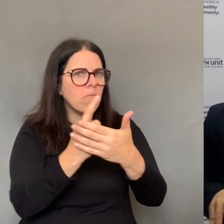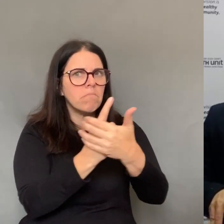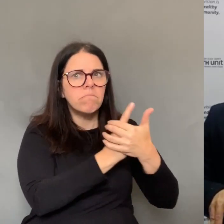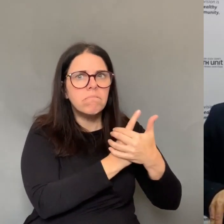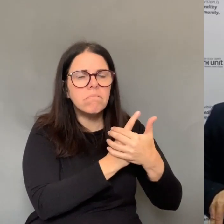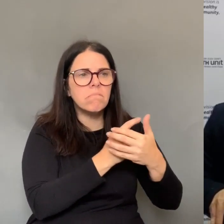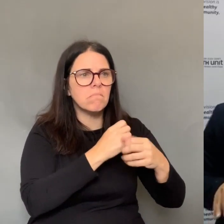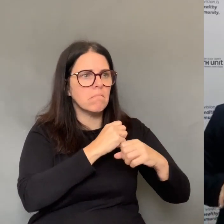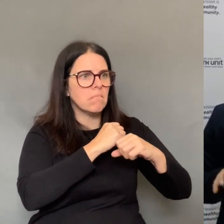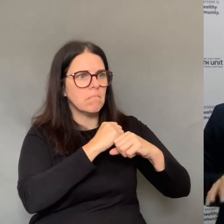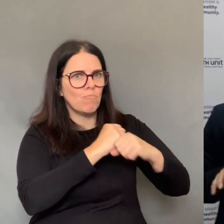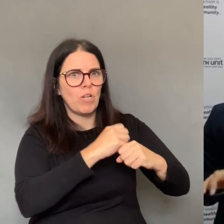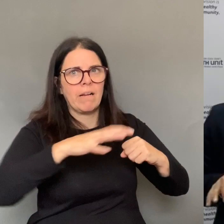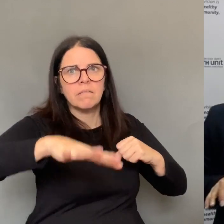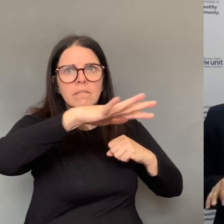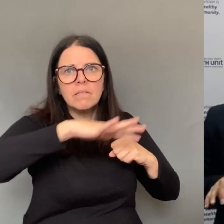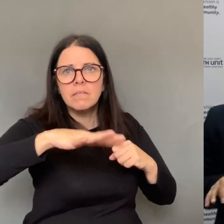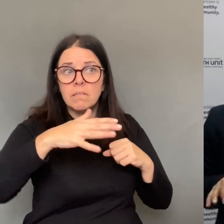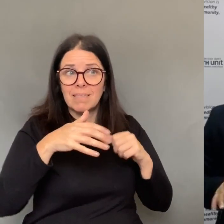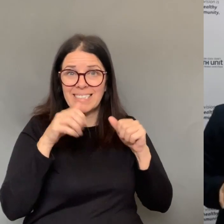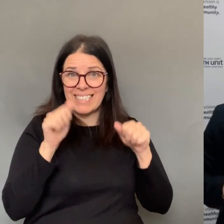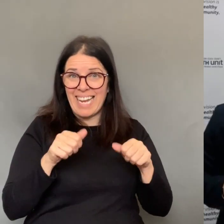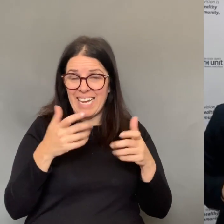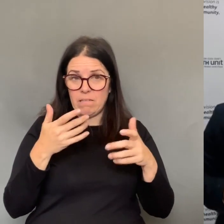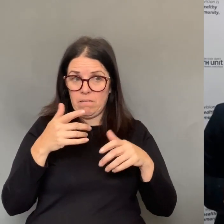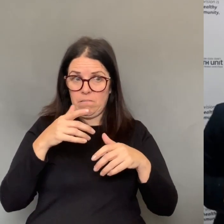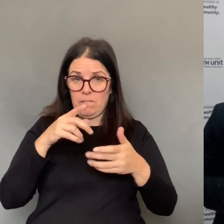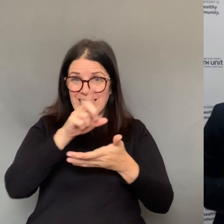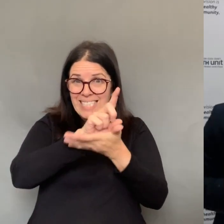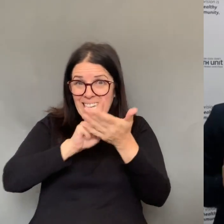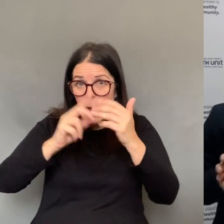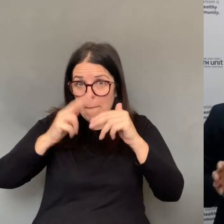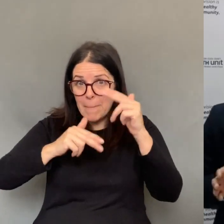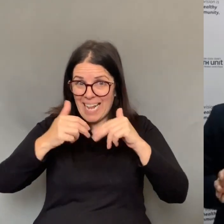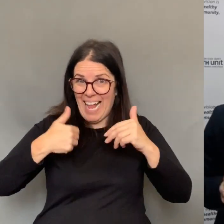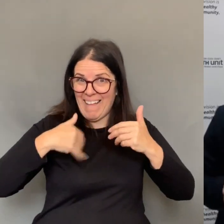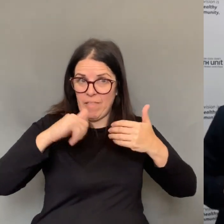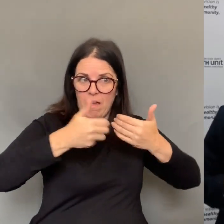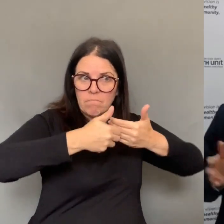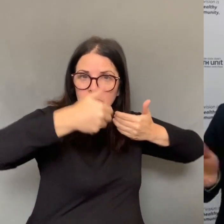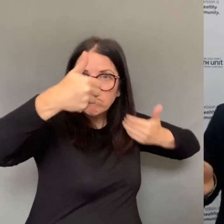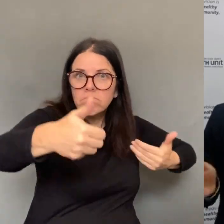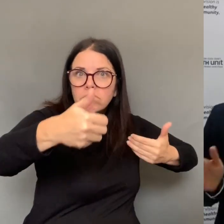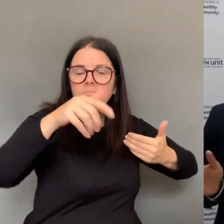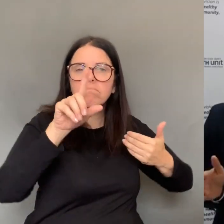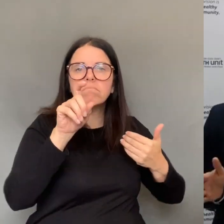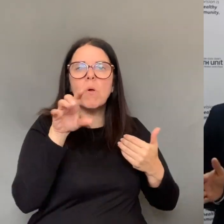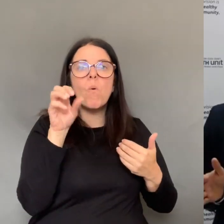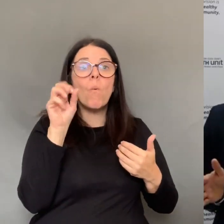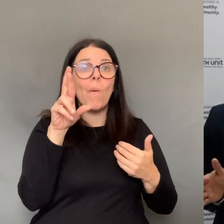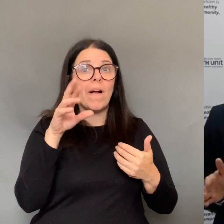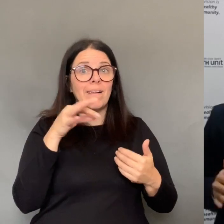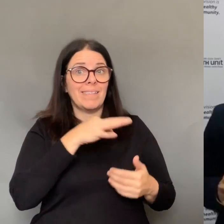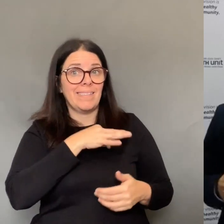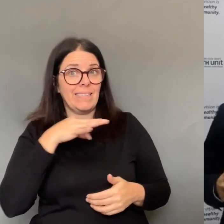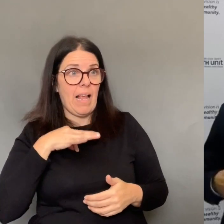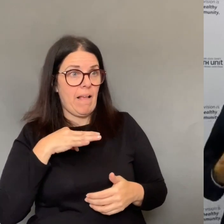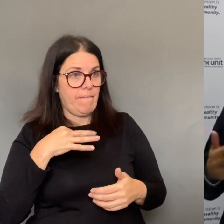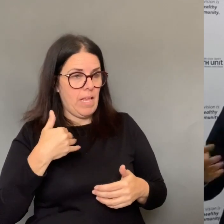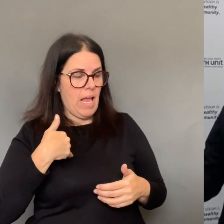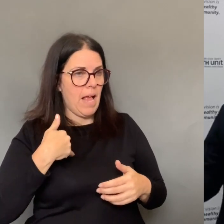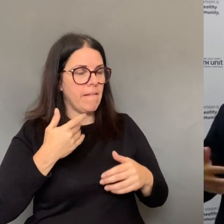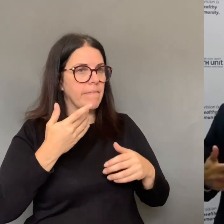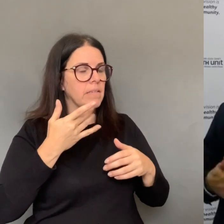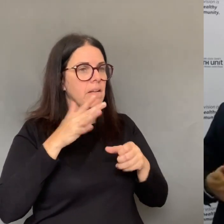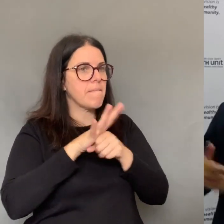them. So there are a number of considerations, but obviously the focus is on where these cases are right now. But it